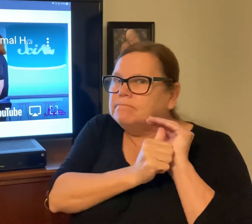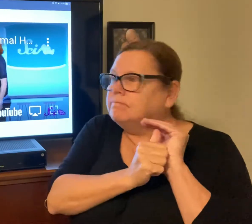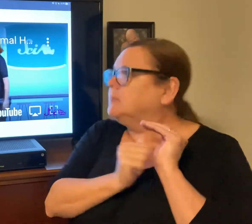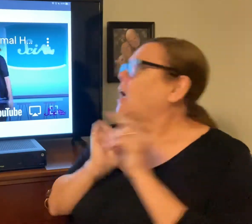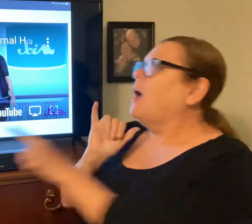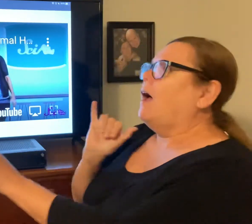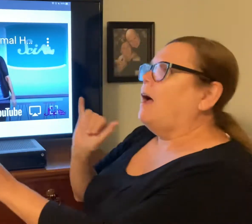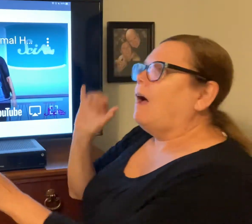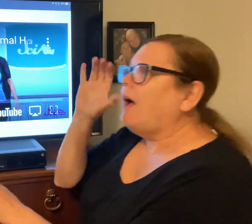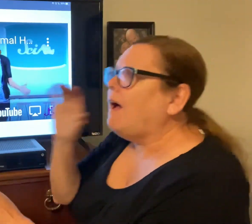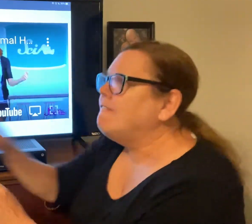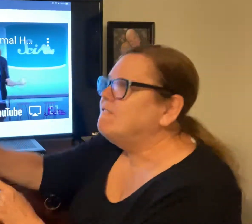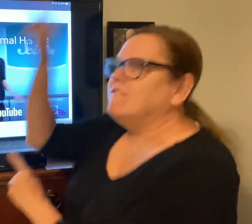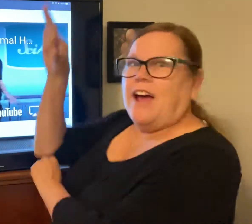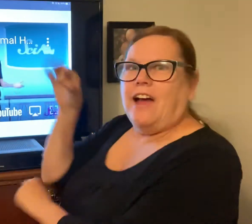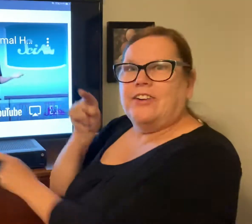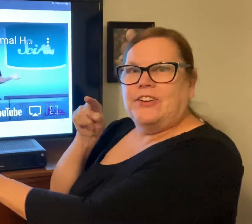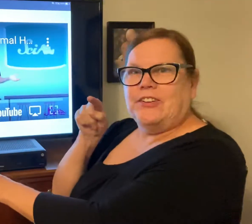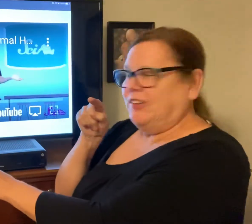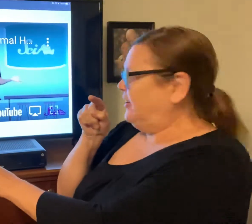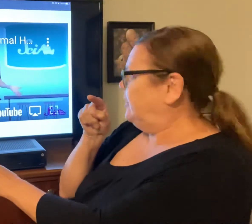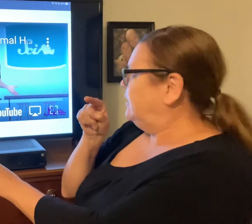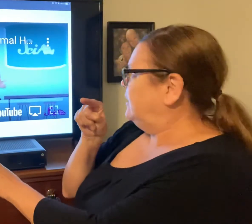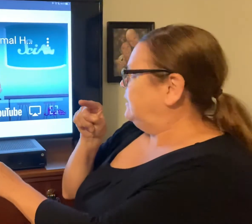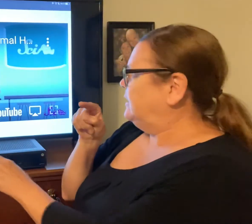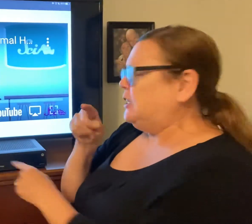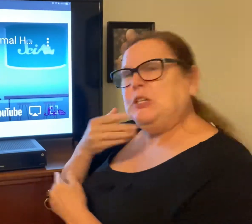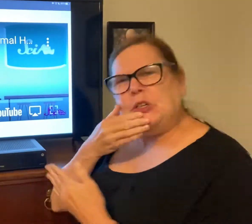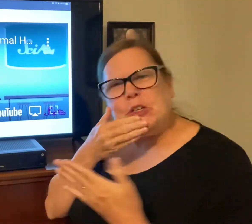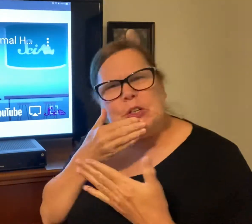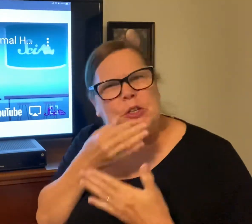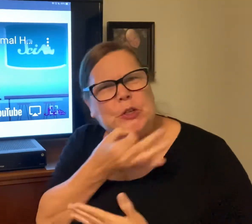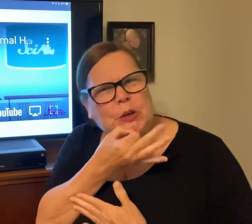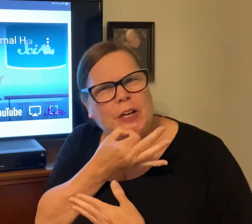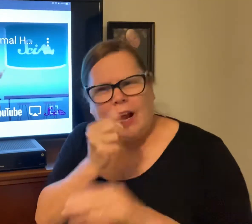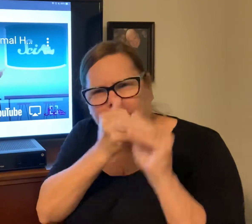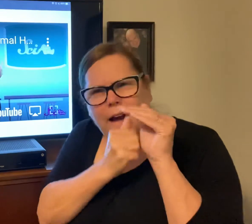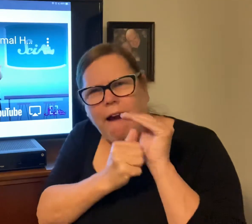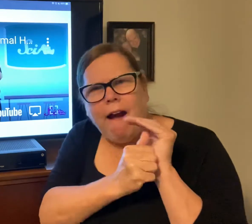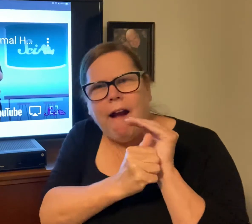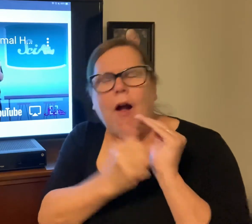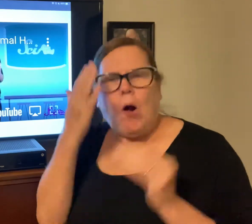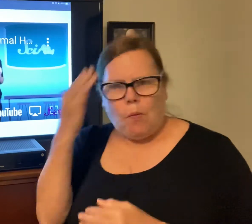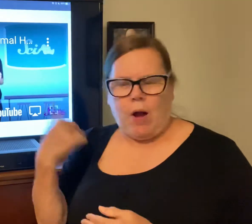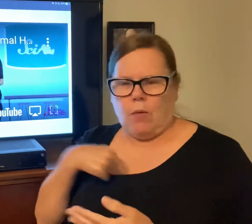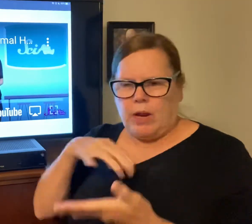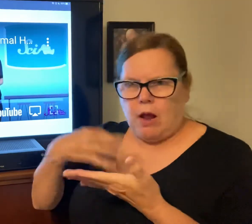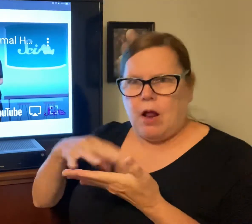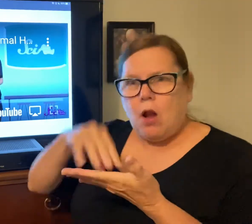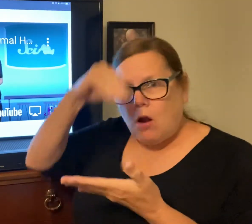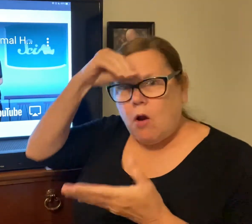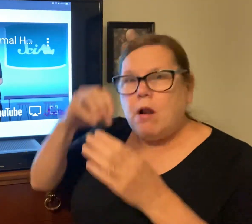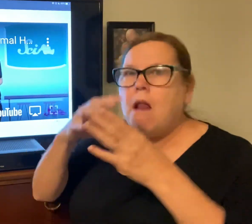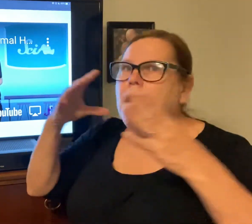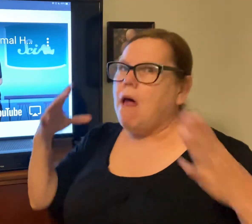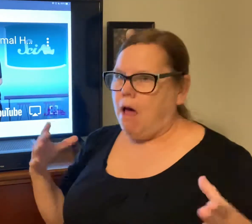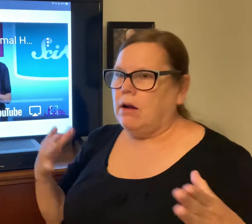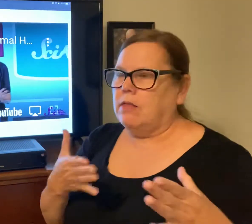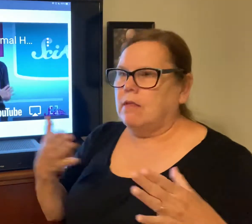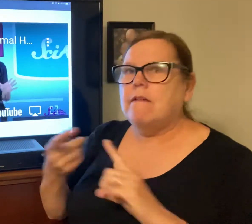Ha! Found ya! Here at the fort, we're pretty good at hide and seek. You know why? Because we've learned a lot of great tricks